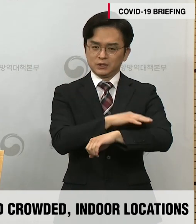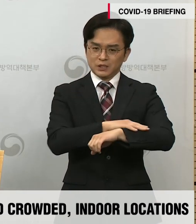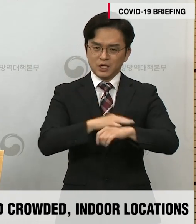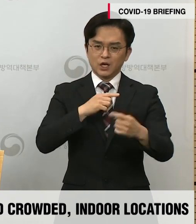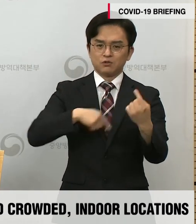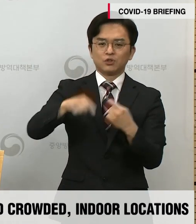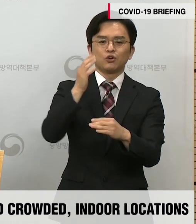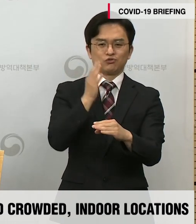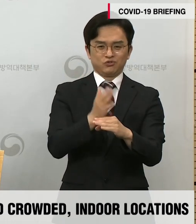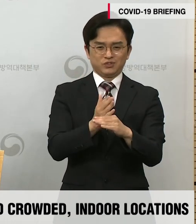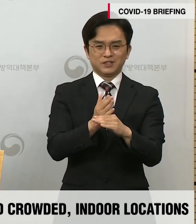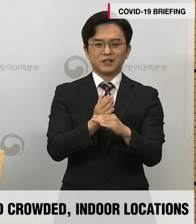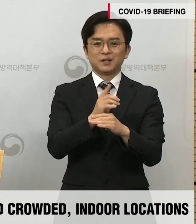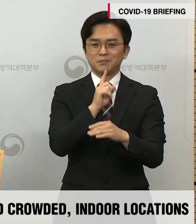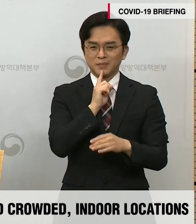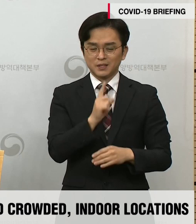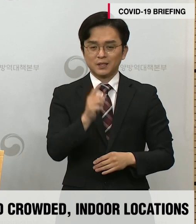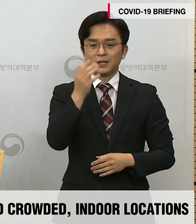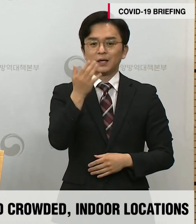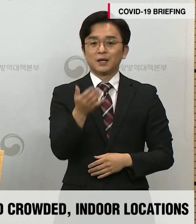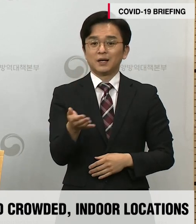scheme is working very effectively.